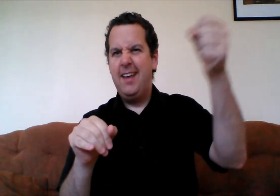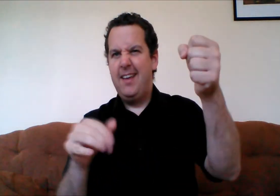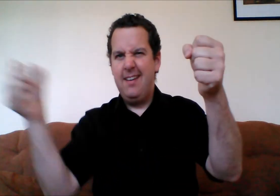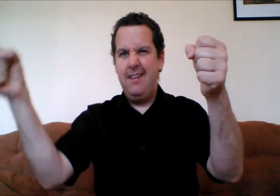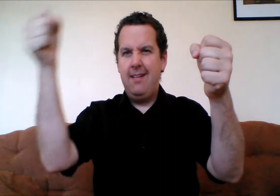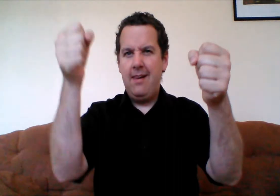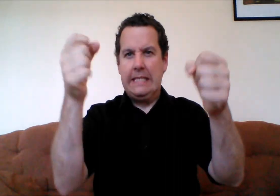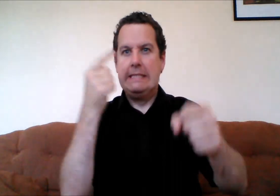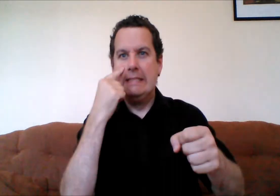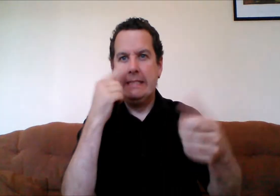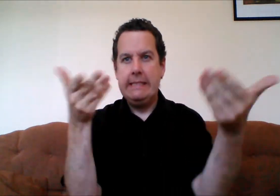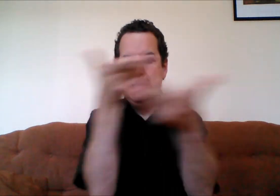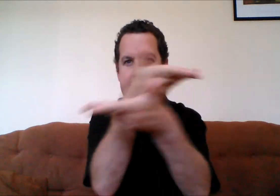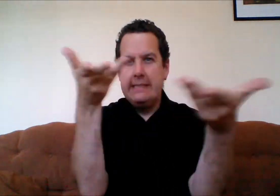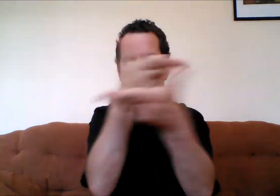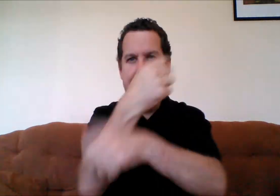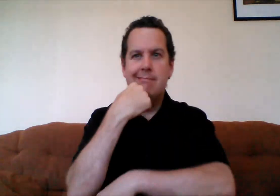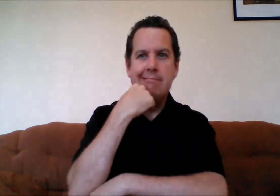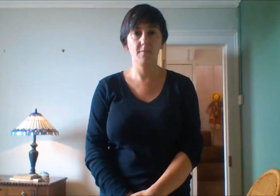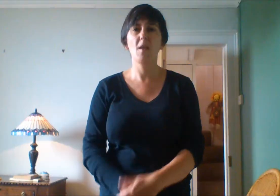something. You'd give him a telling off.